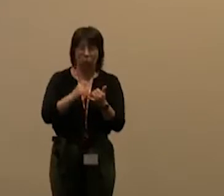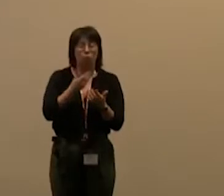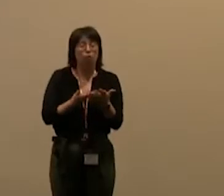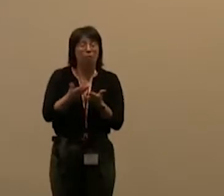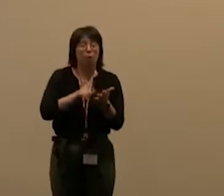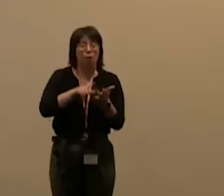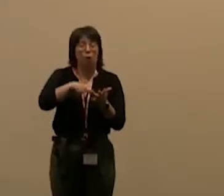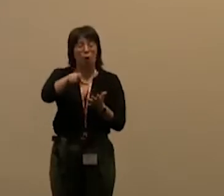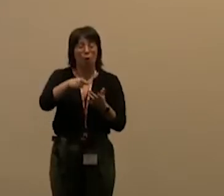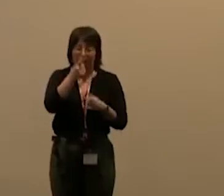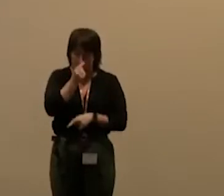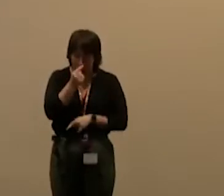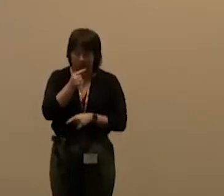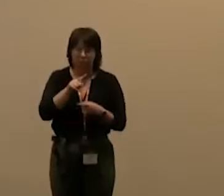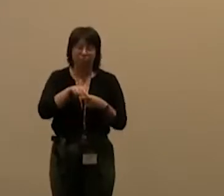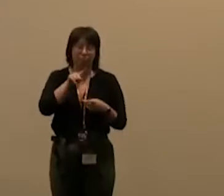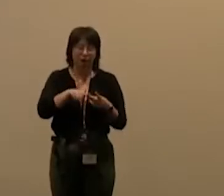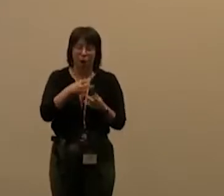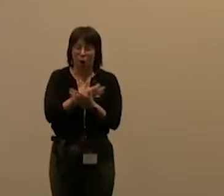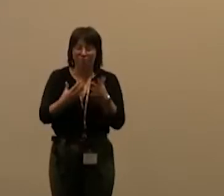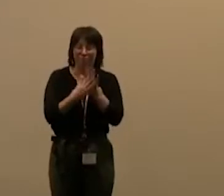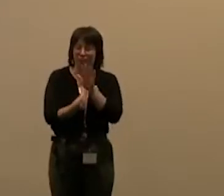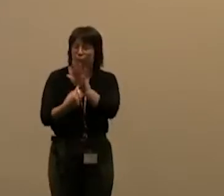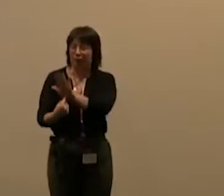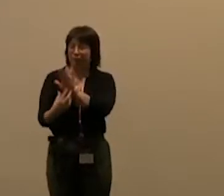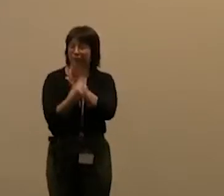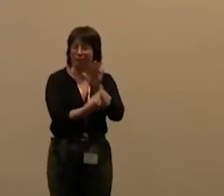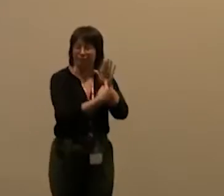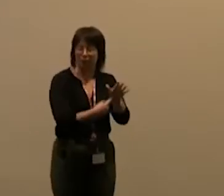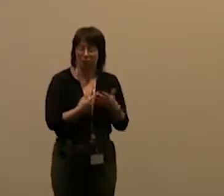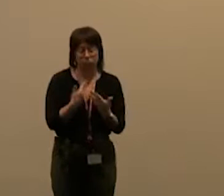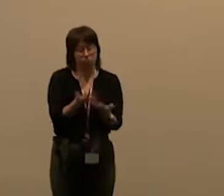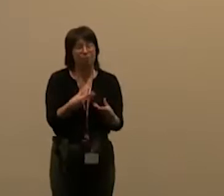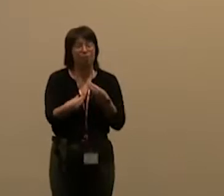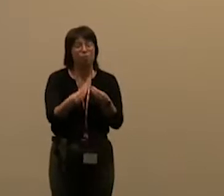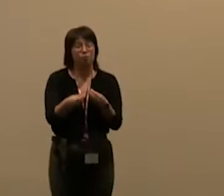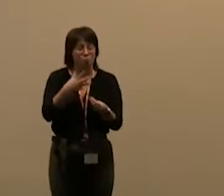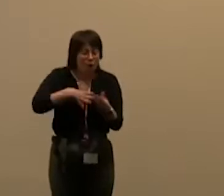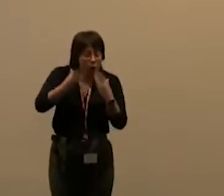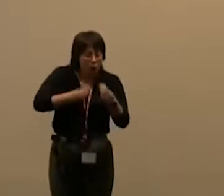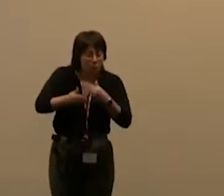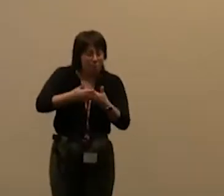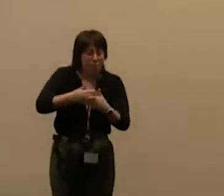low-code capabilities, and we're going to have a lot of demos, and then I'm going to leave you with some resources if you want to learn more.